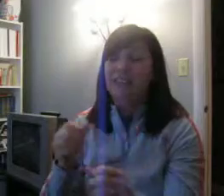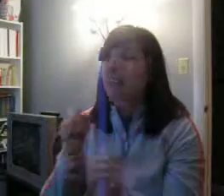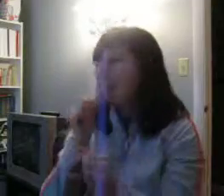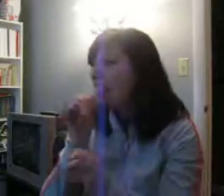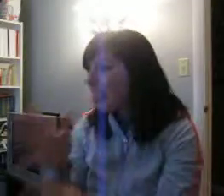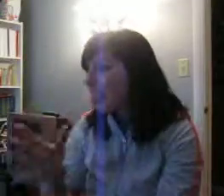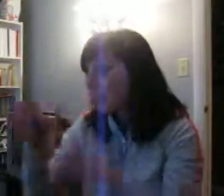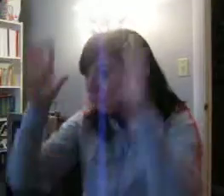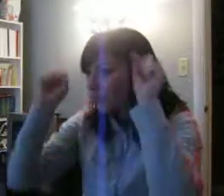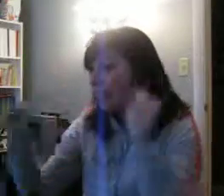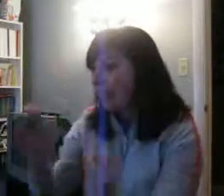is called a veto.